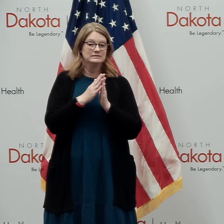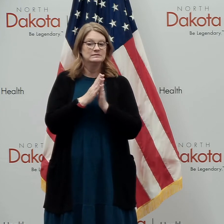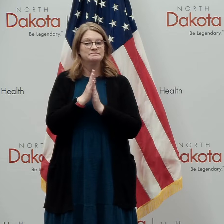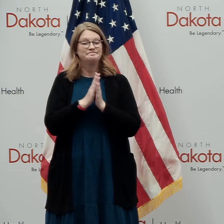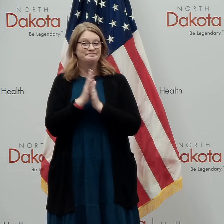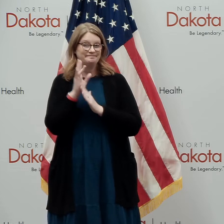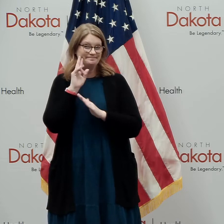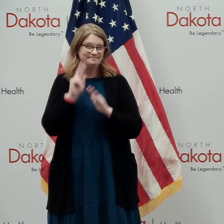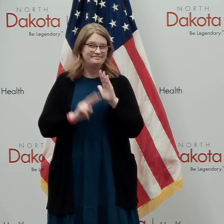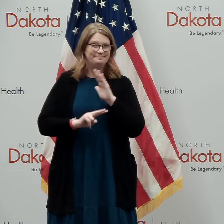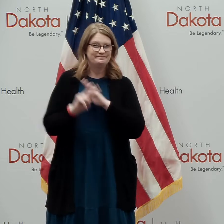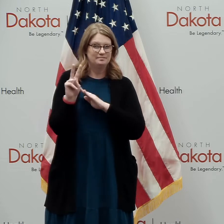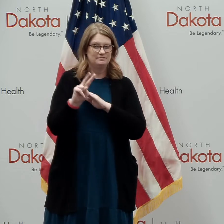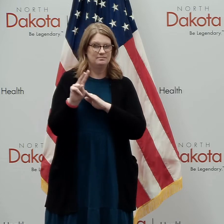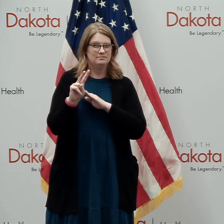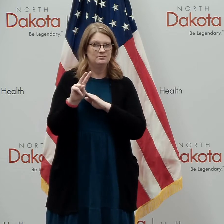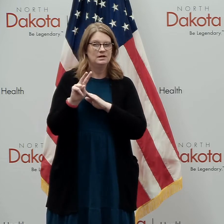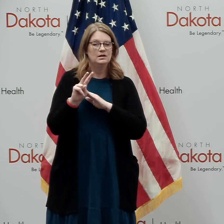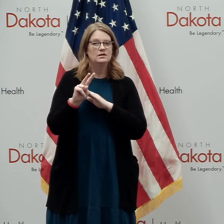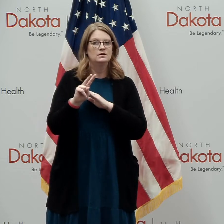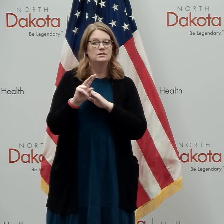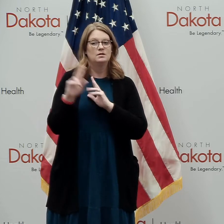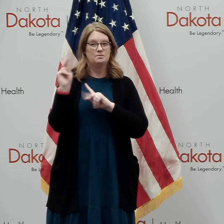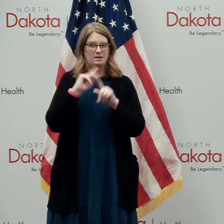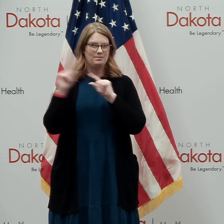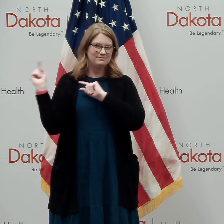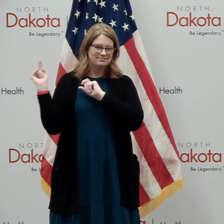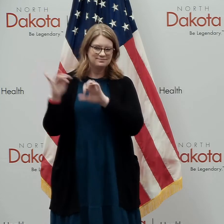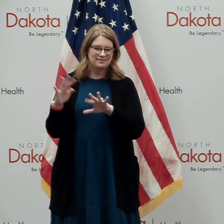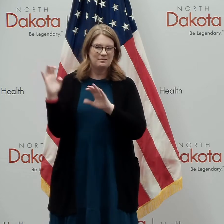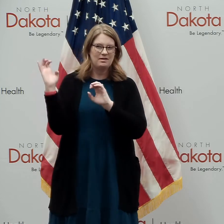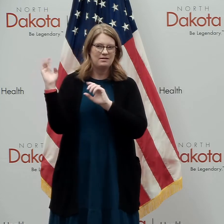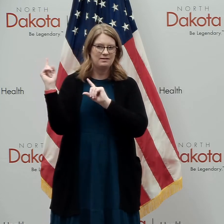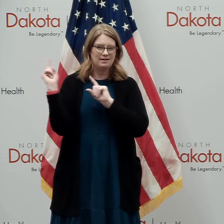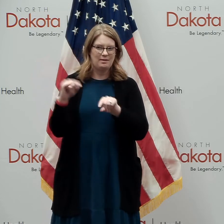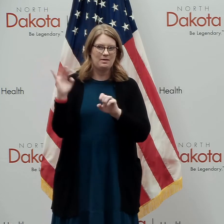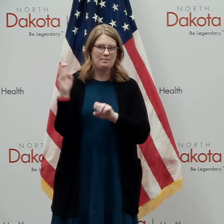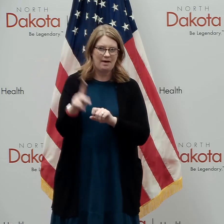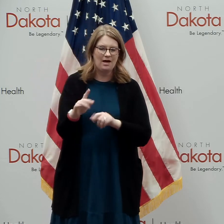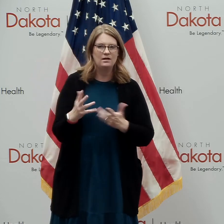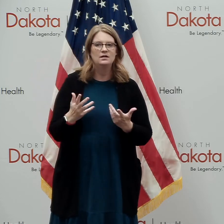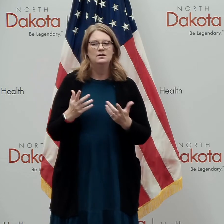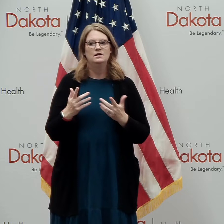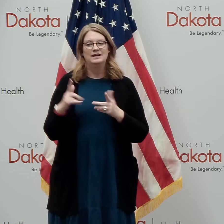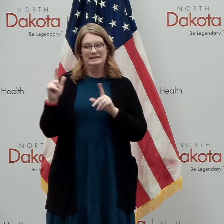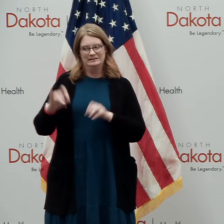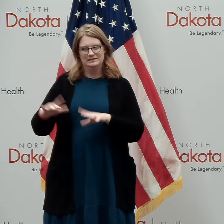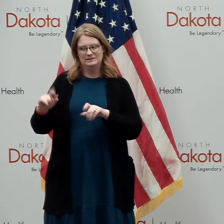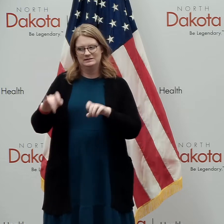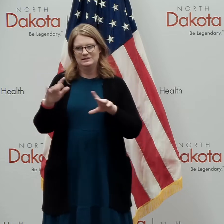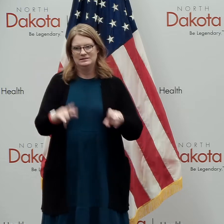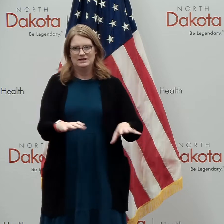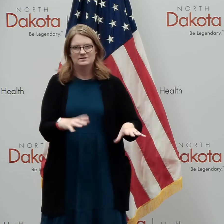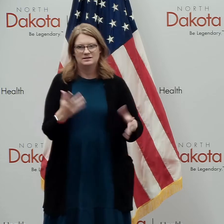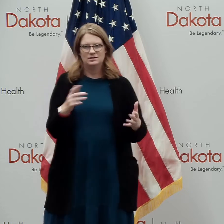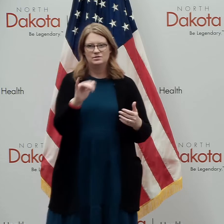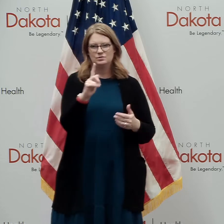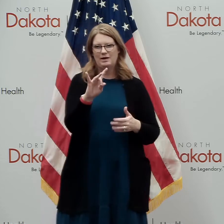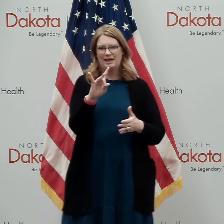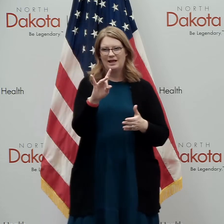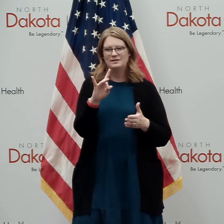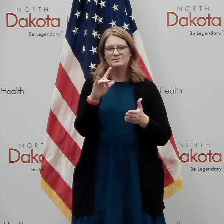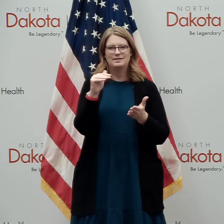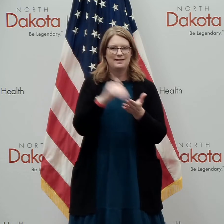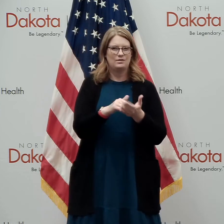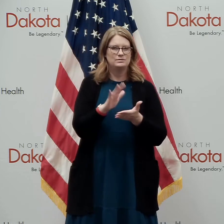were anticipating by this time to have tested about 28,000 college students, or not necessarily by